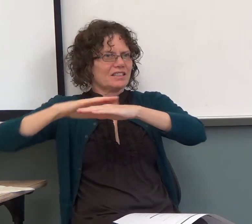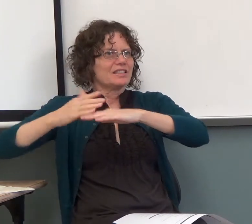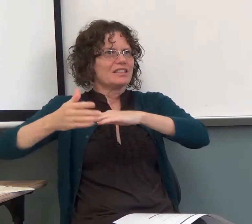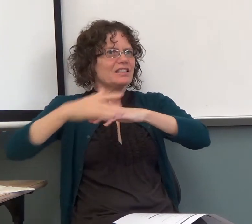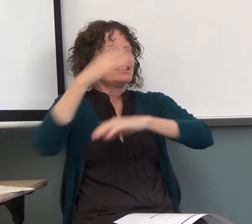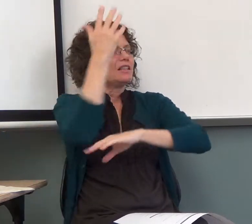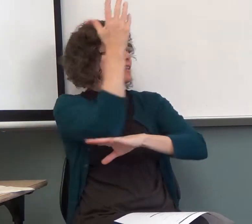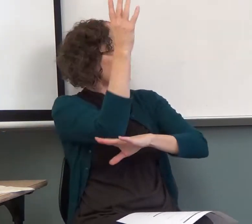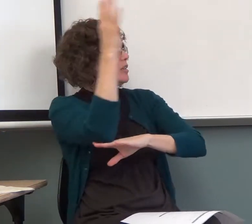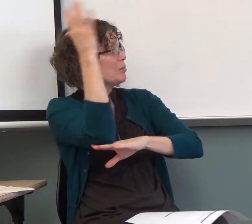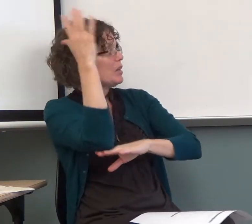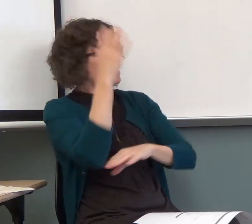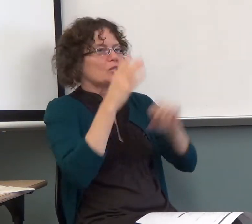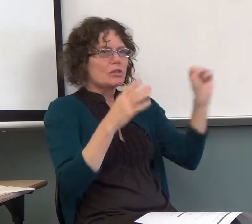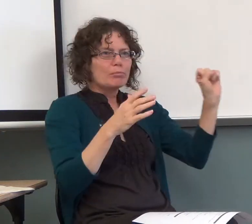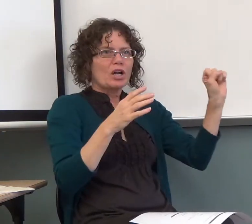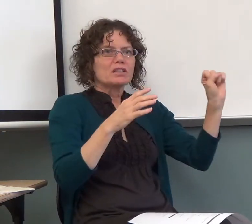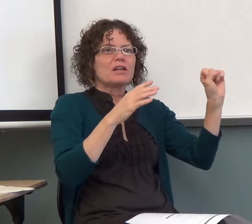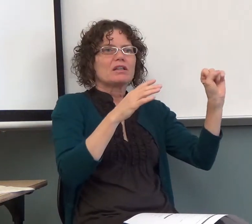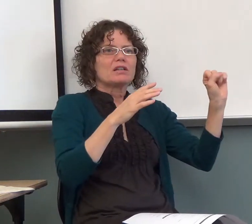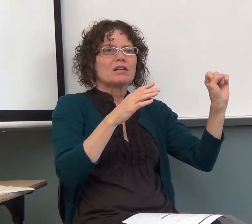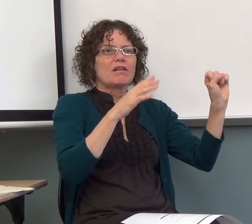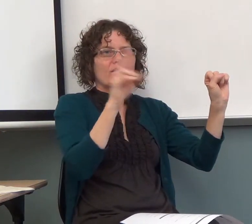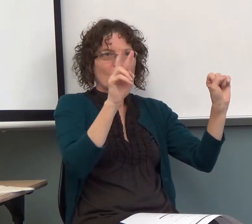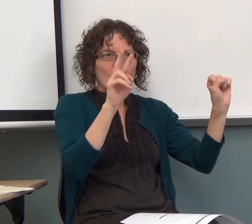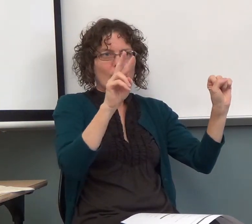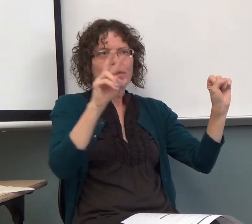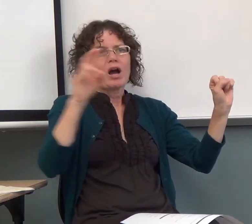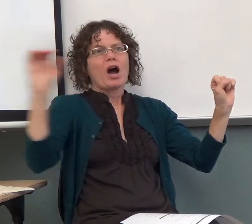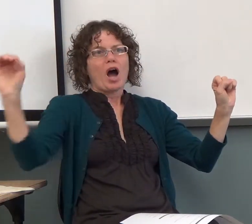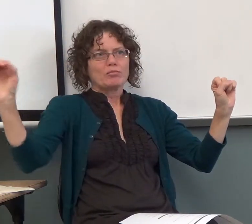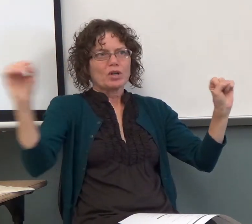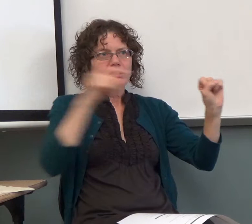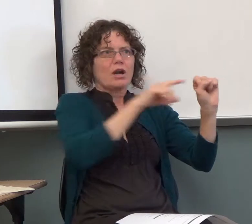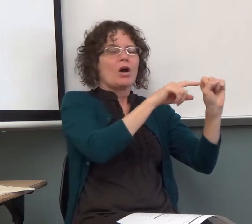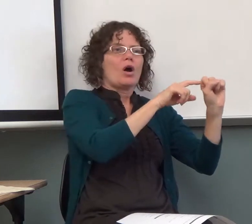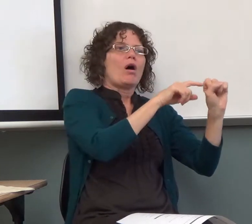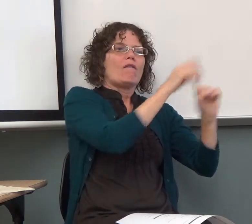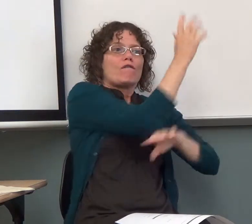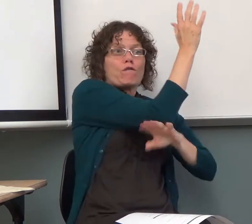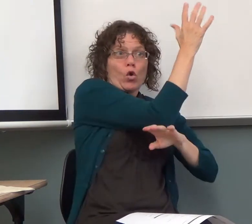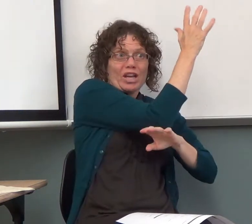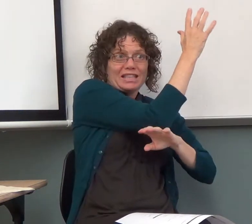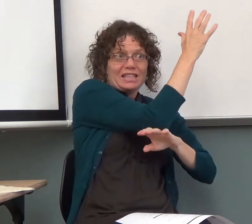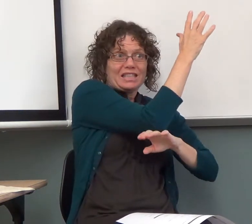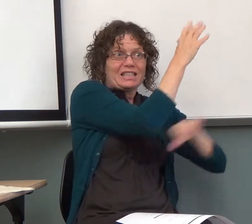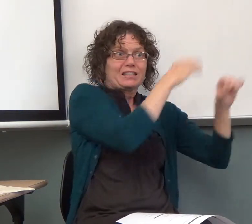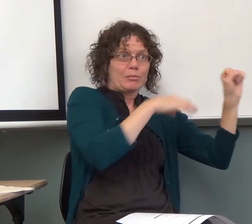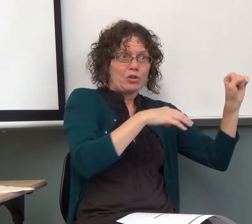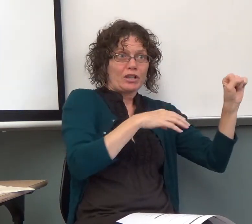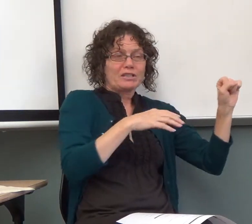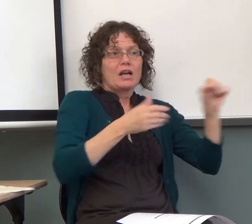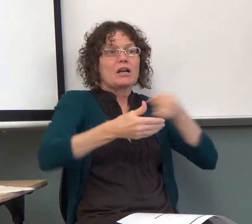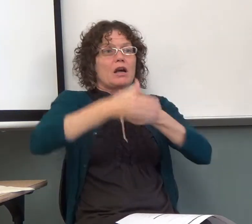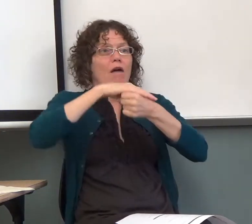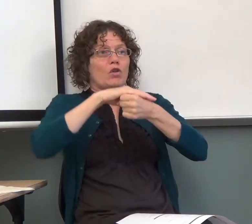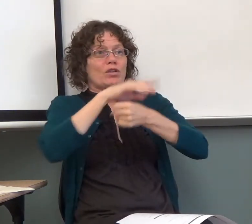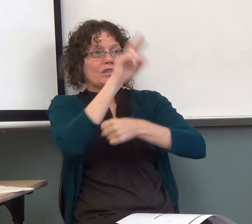like. Subject, verb, object. So I've got forests as a subject, cover as a verb, and then we'll talk about the rest later, the object,